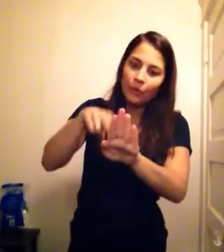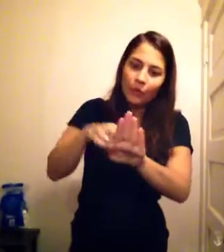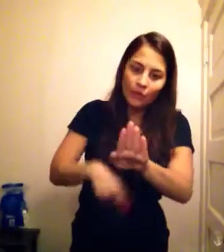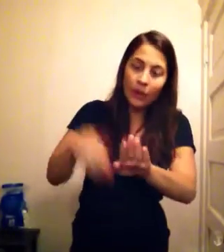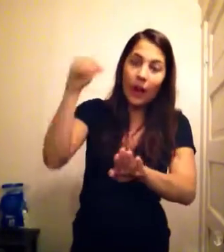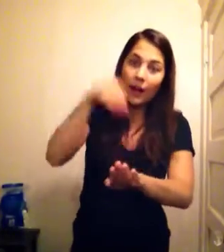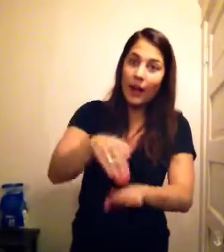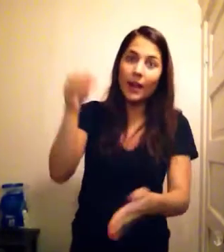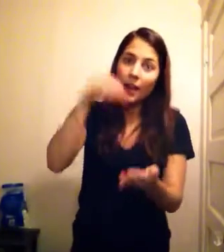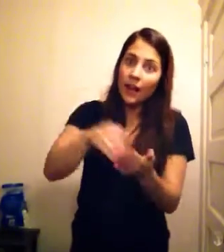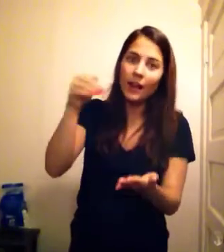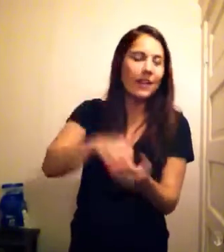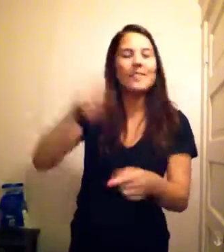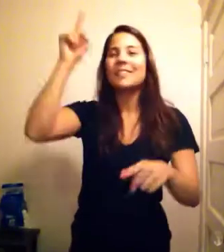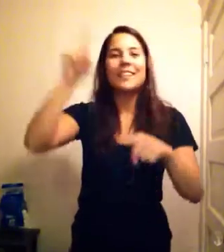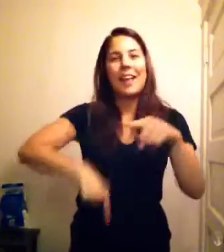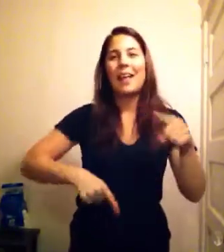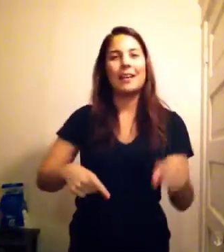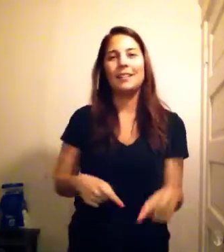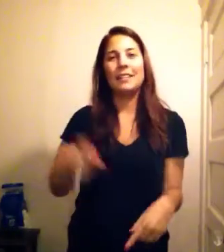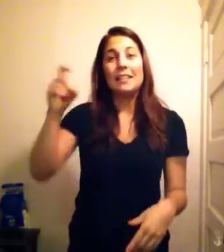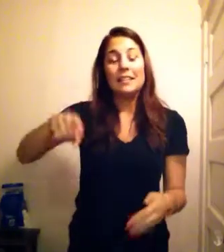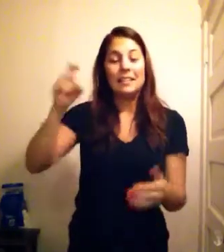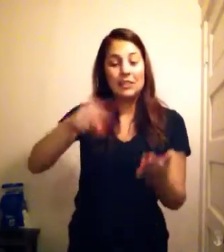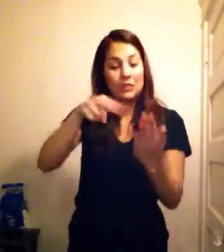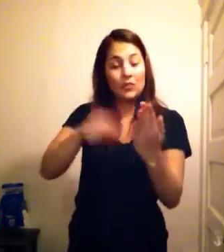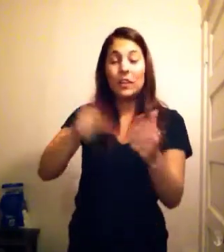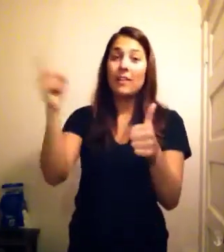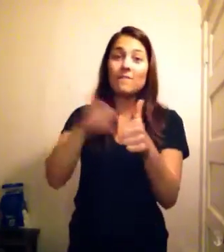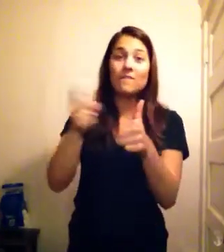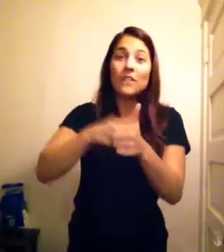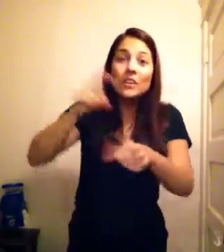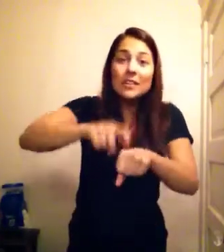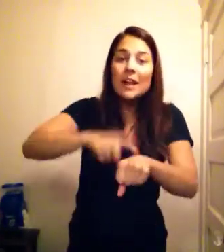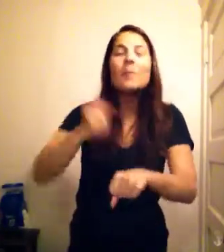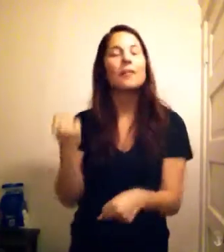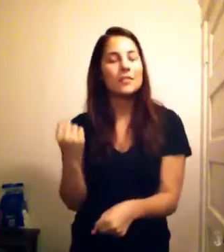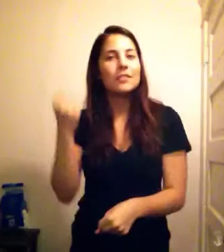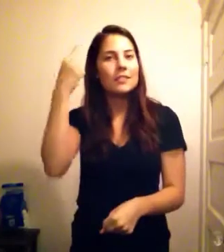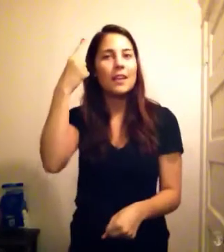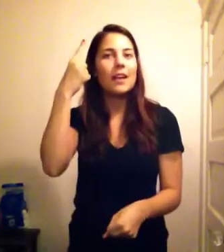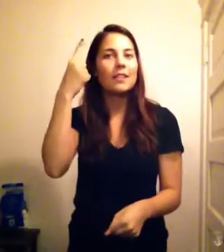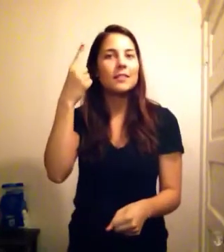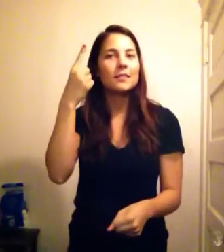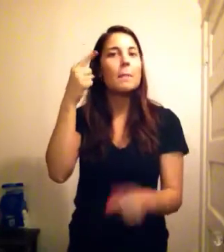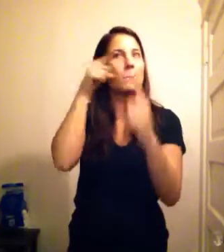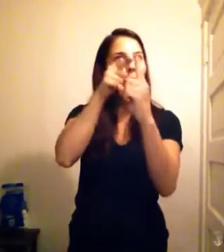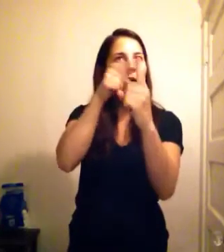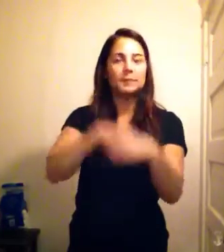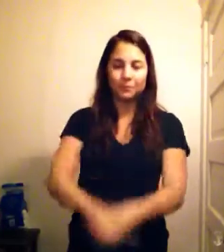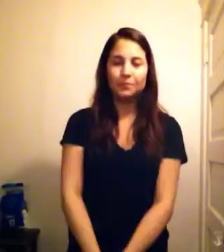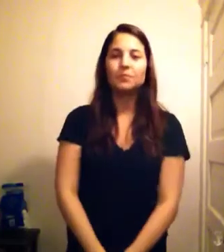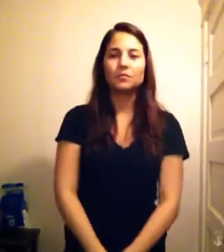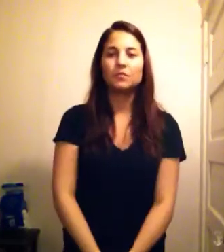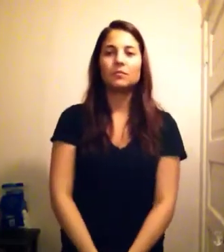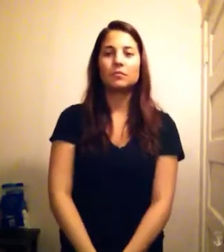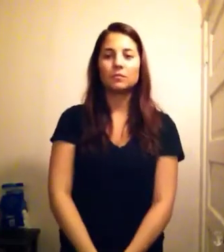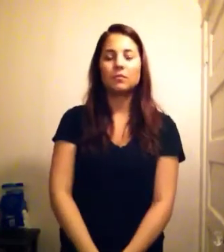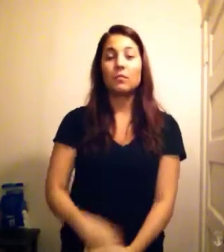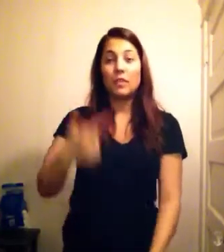you're convinced you want to get good at finding it. How do we help that happen? I'm going to give you 4 steps to improving your reading